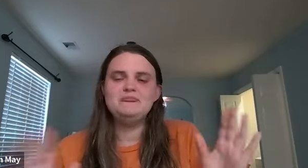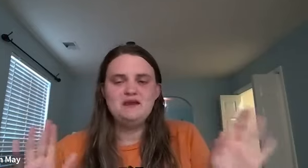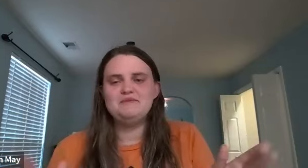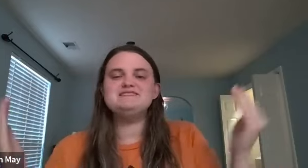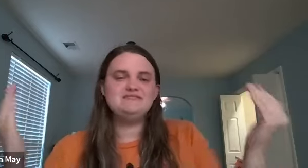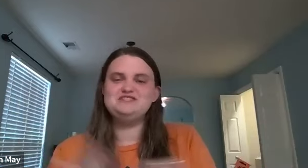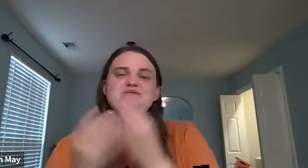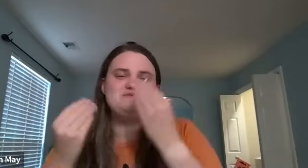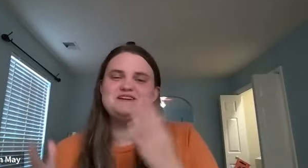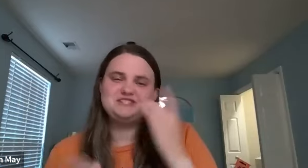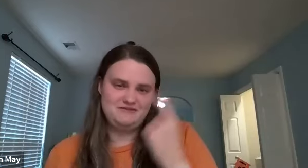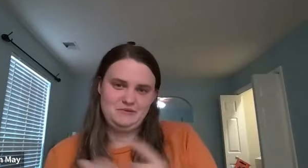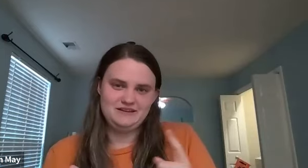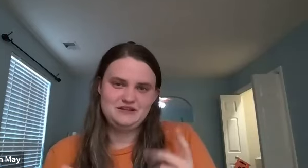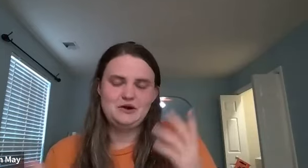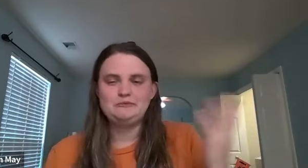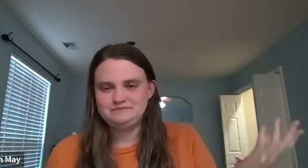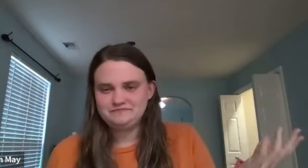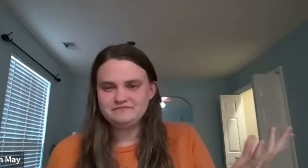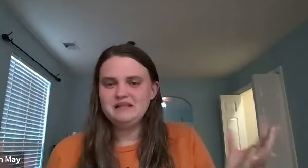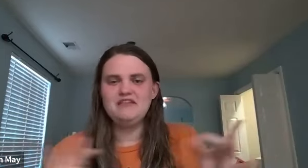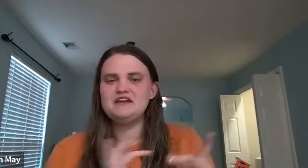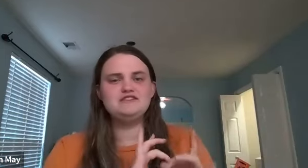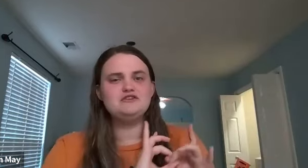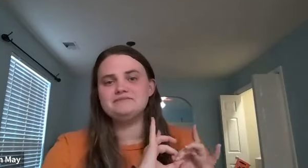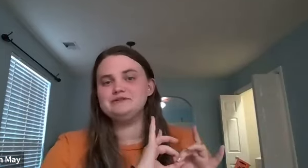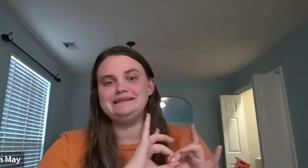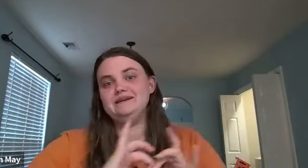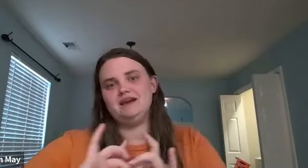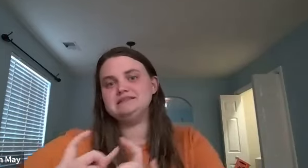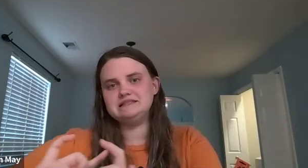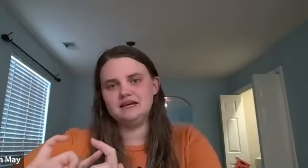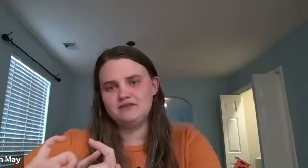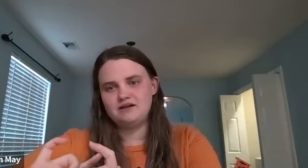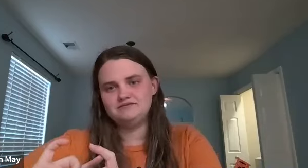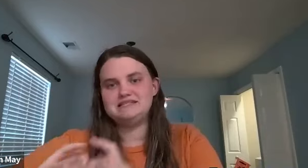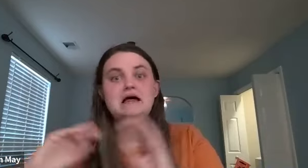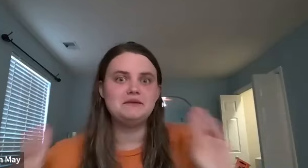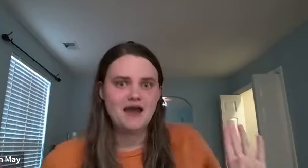But basically, it's new information every week. So, and then they're not really connected like that. It's not like math.